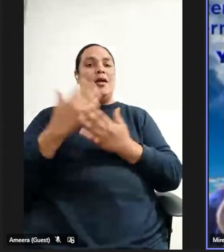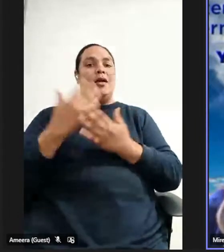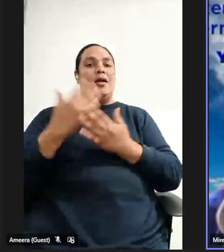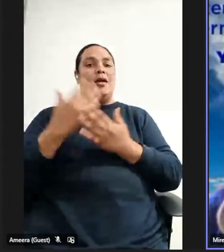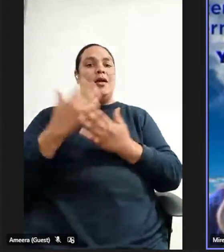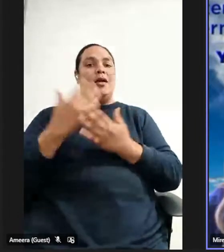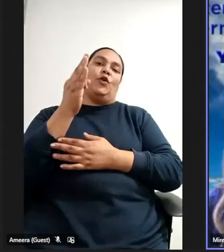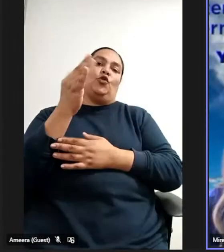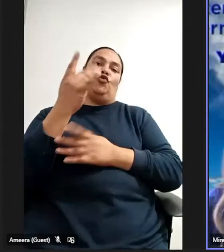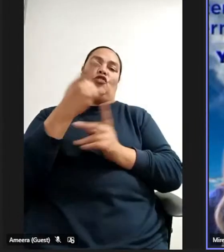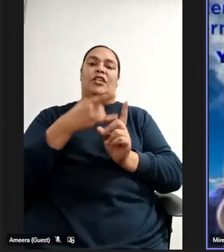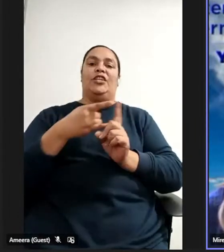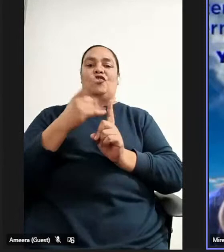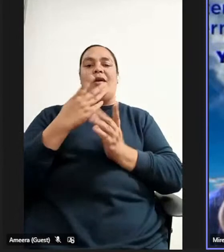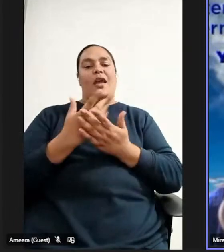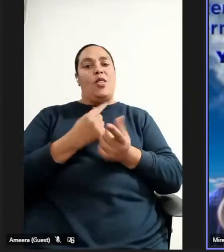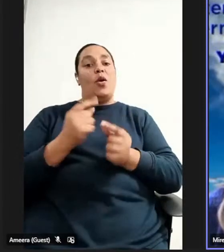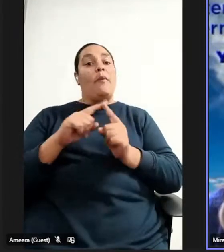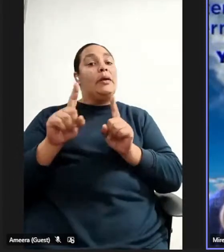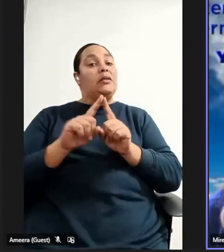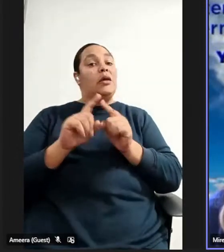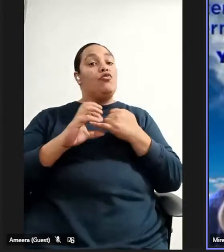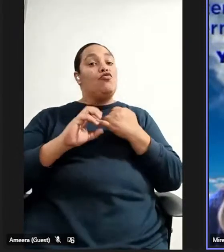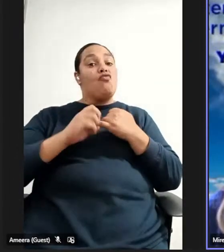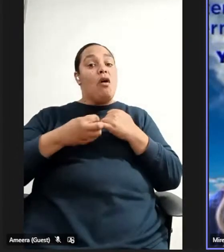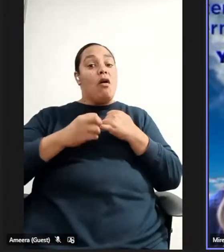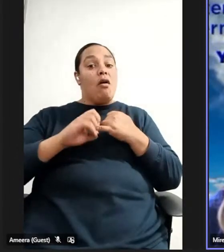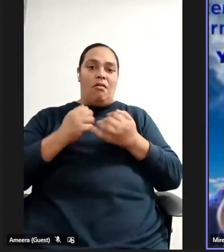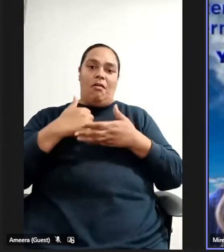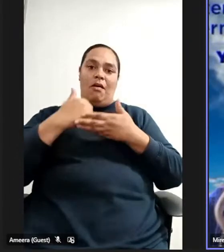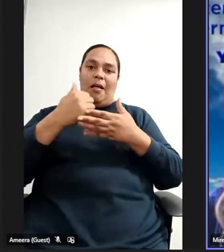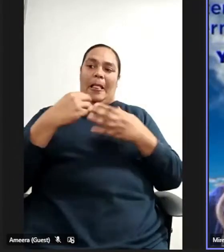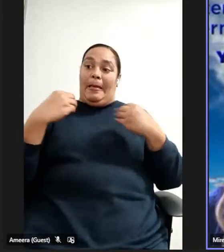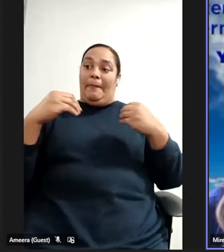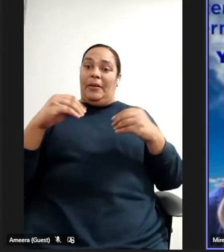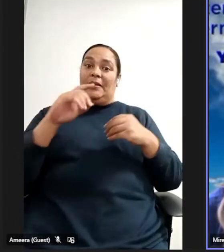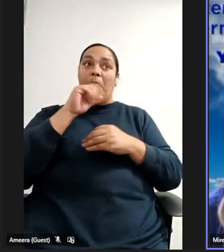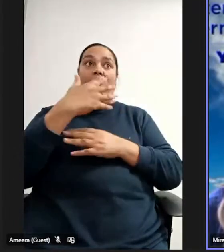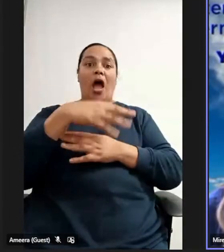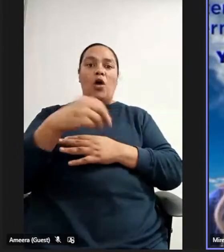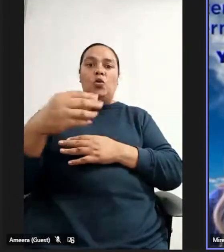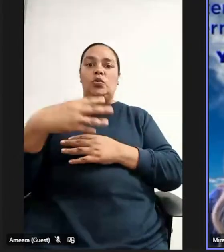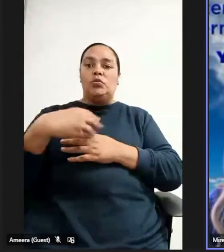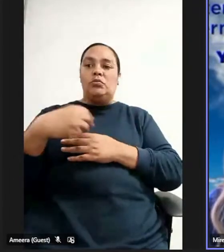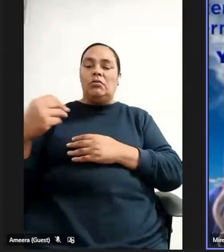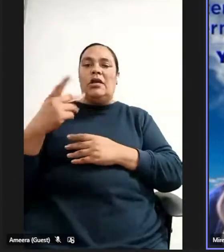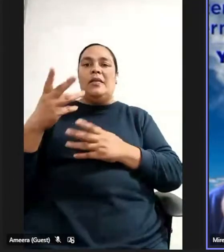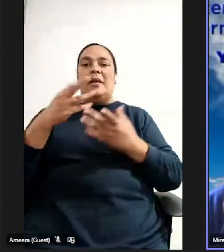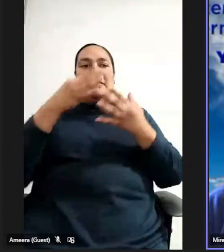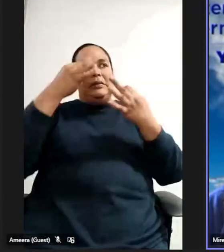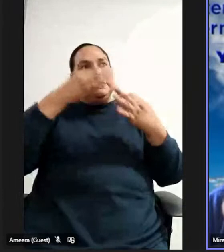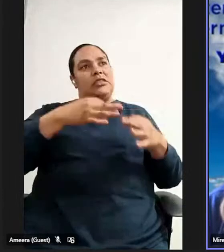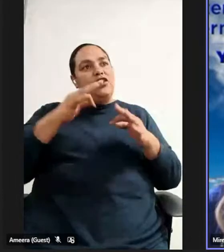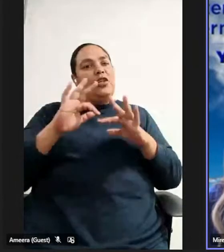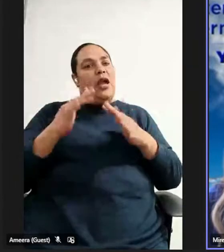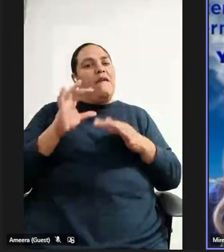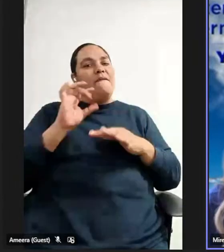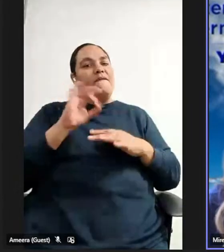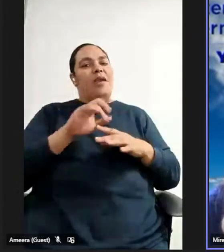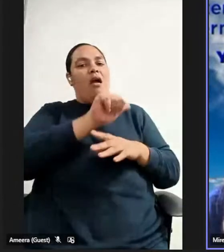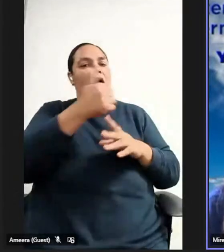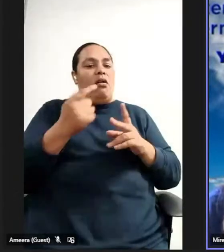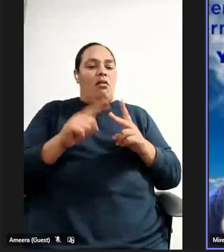also to try and help businesses out there in making decisions about what kind of alternative